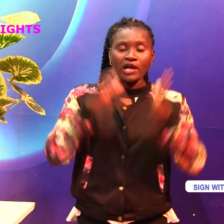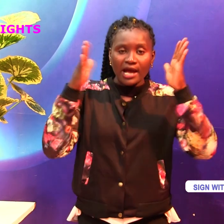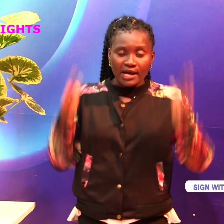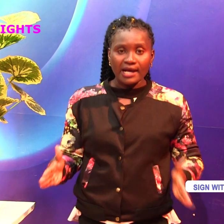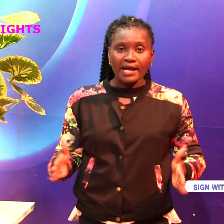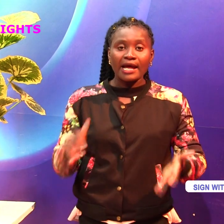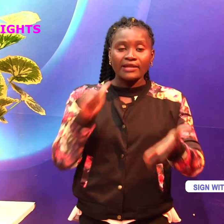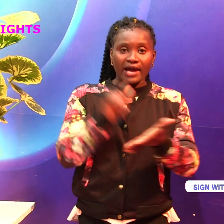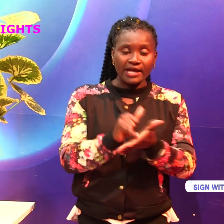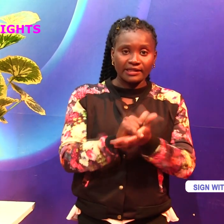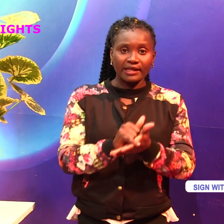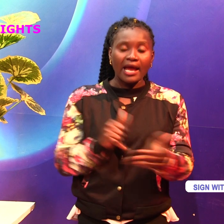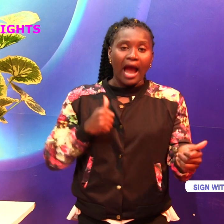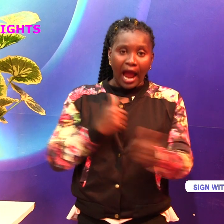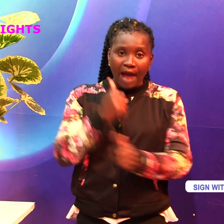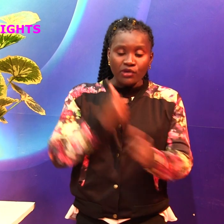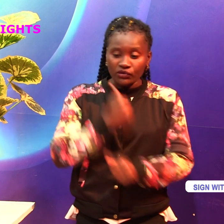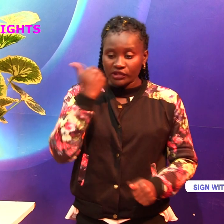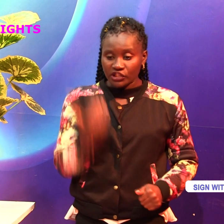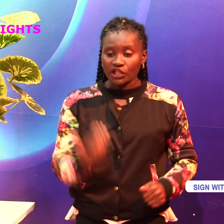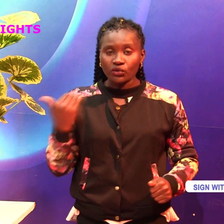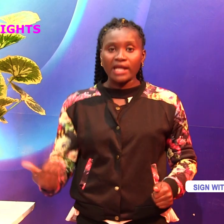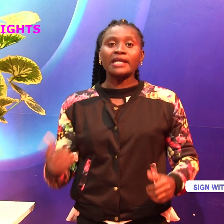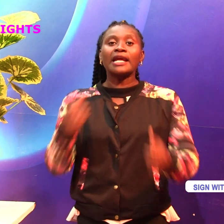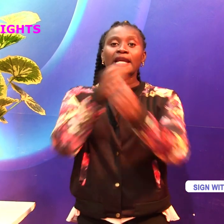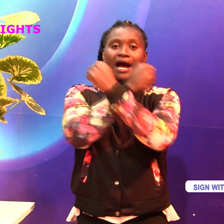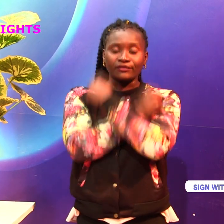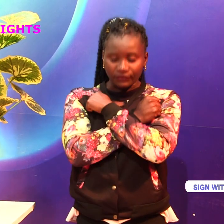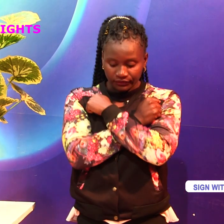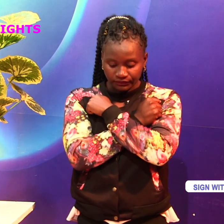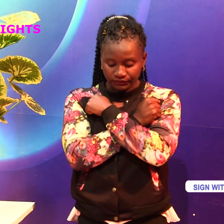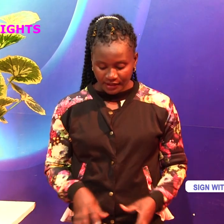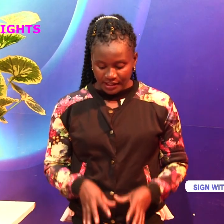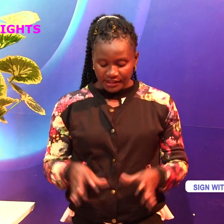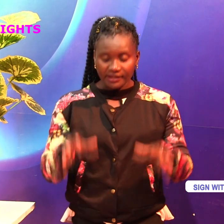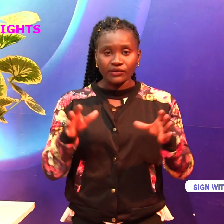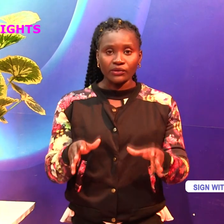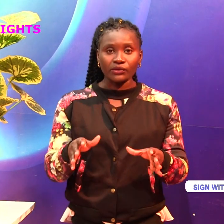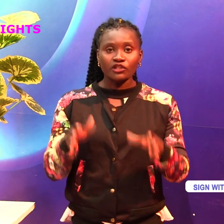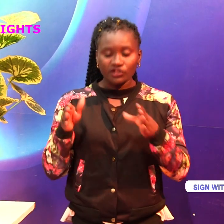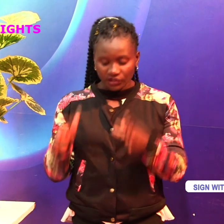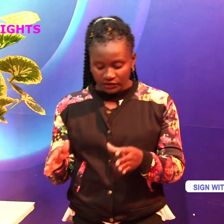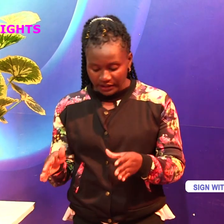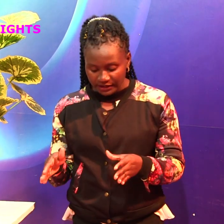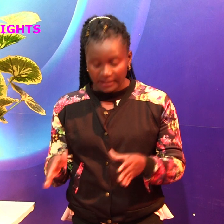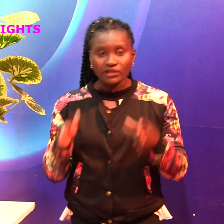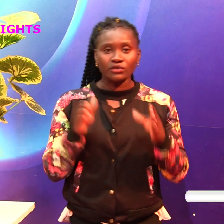Employer that abuse children love. It is true, children